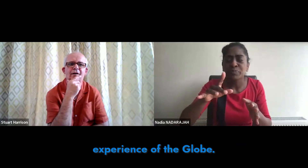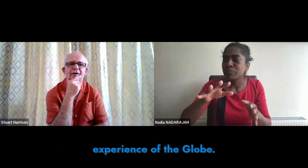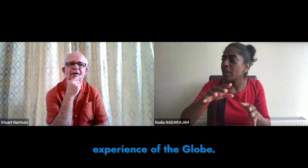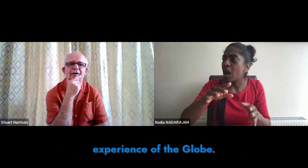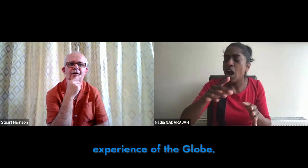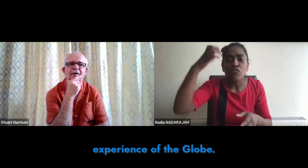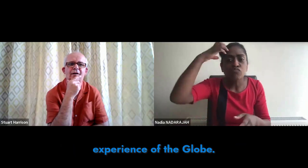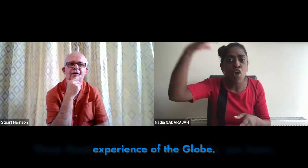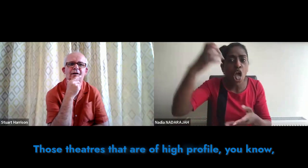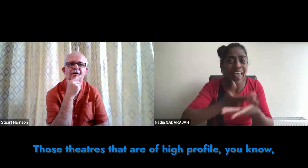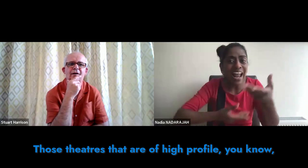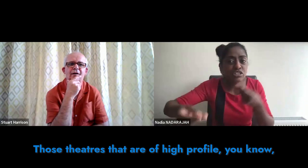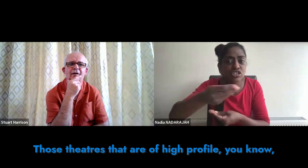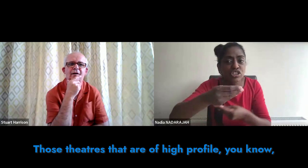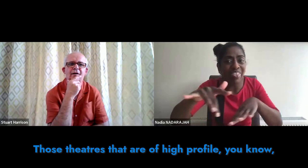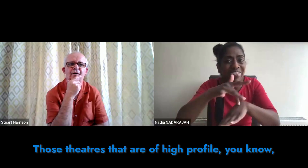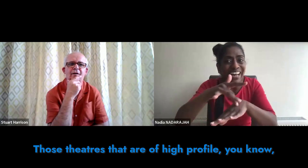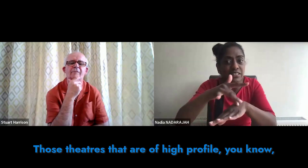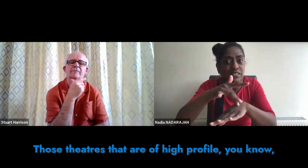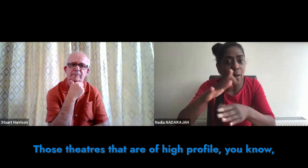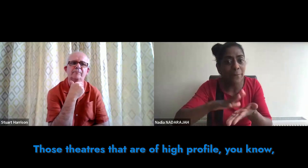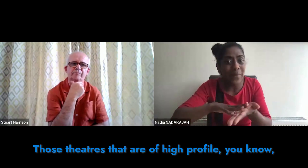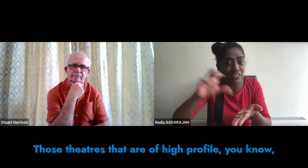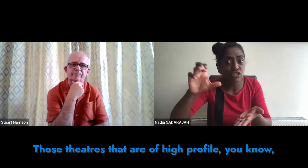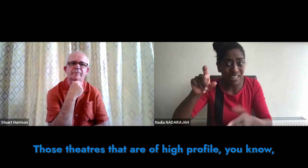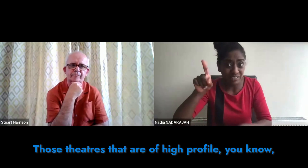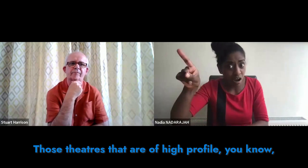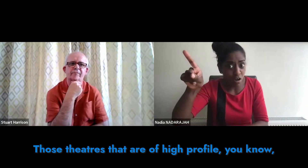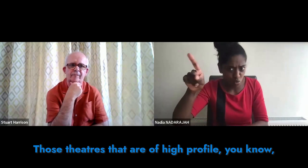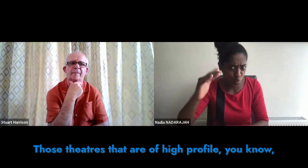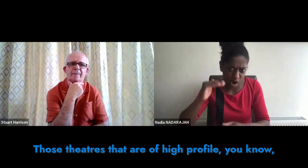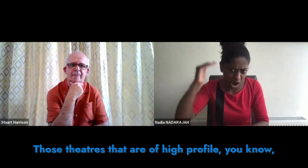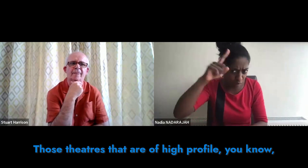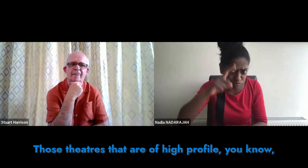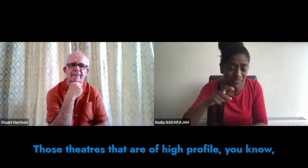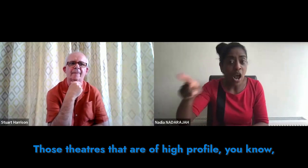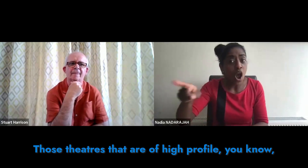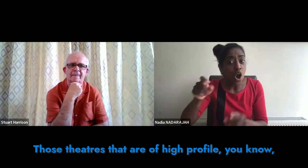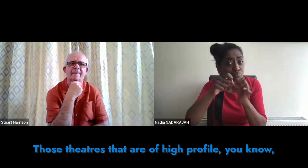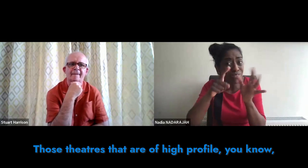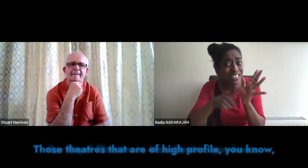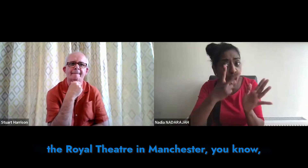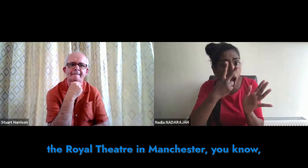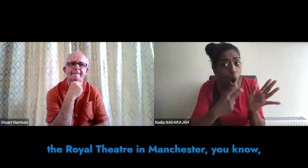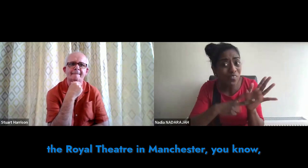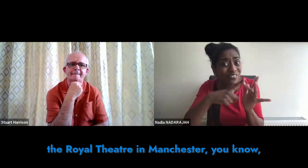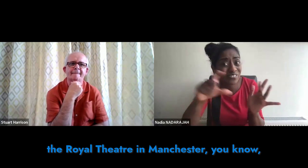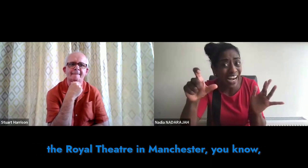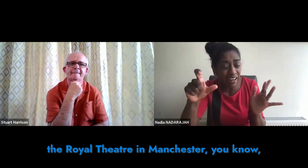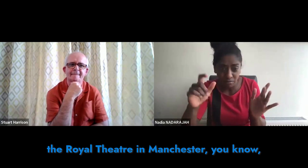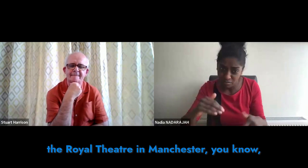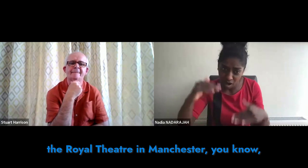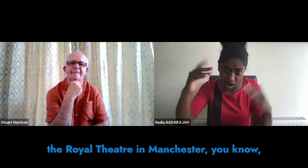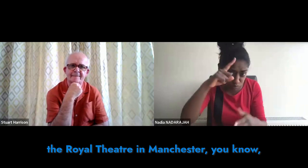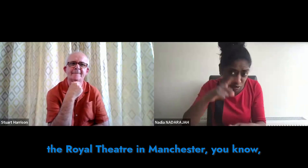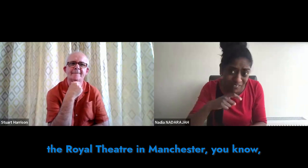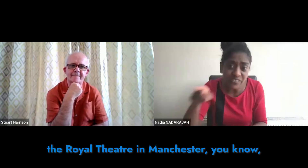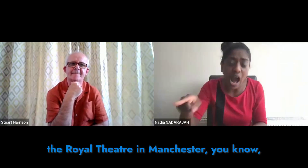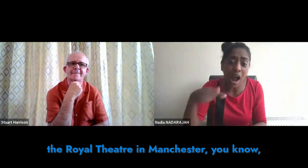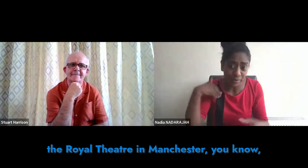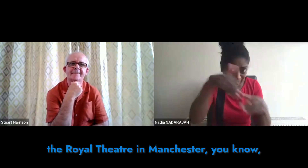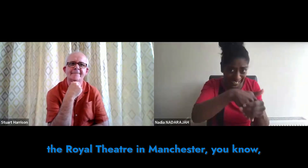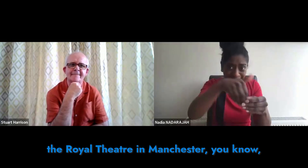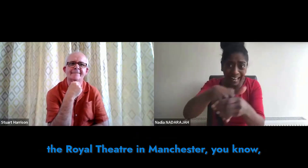Experience of the Globe. Those that are of high profile, you know, the Royal Theatre